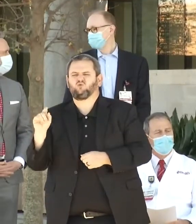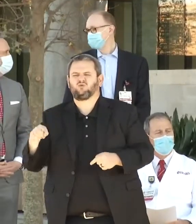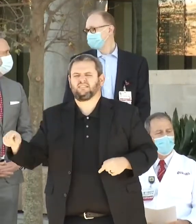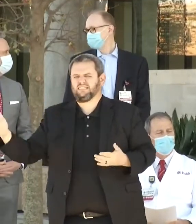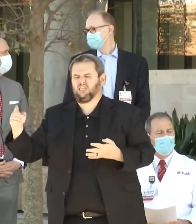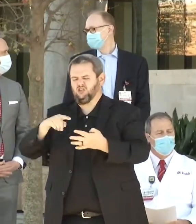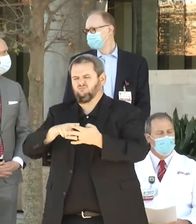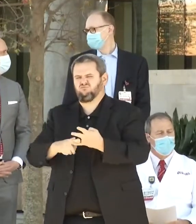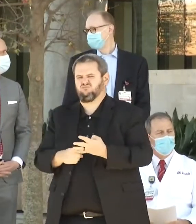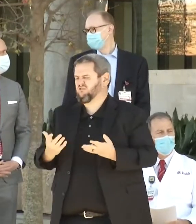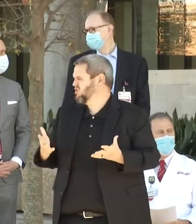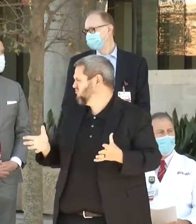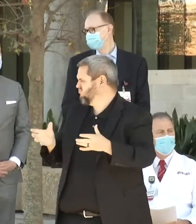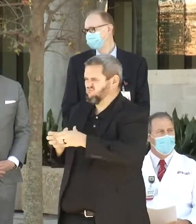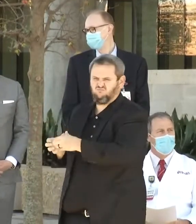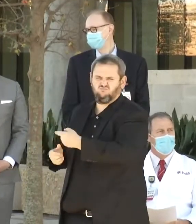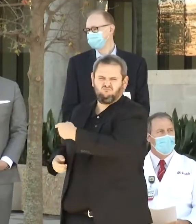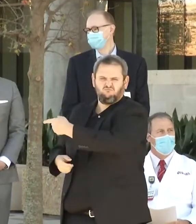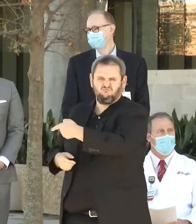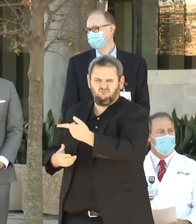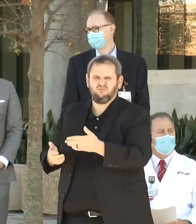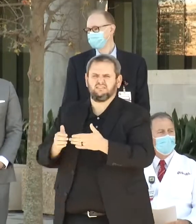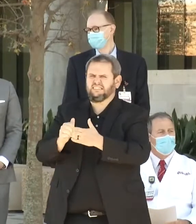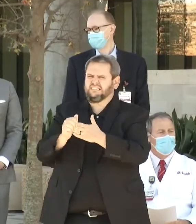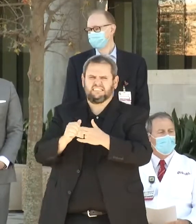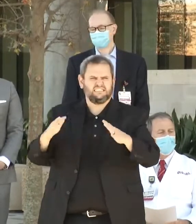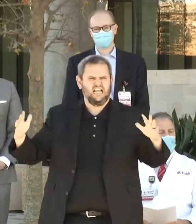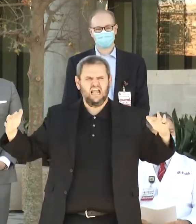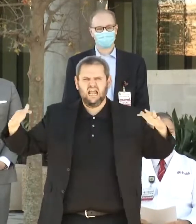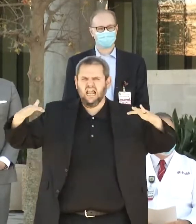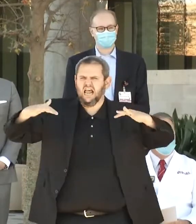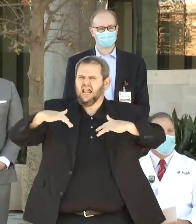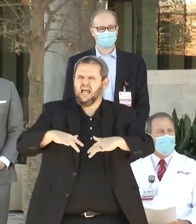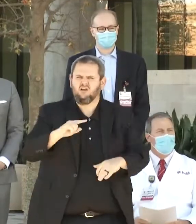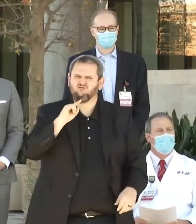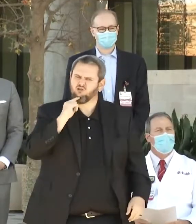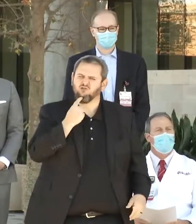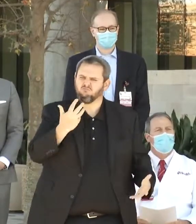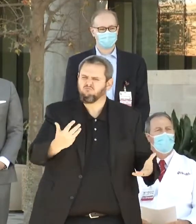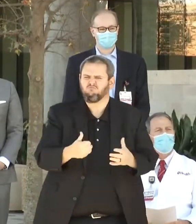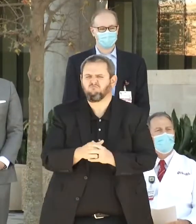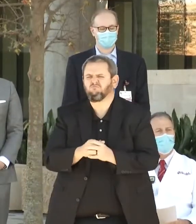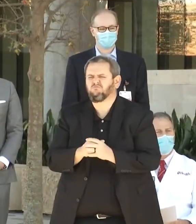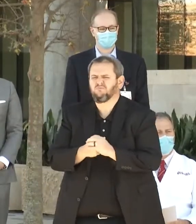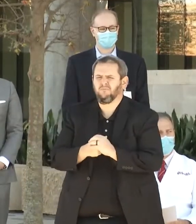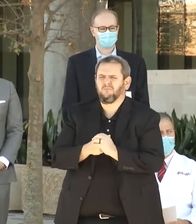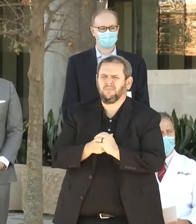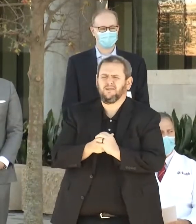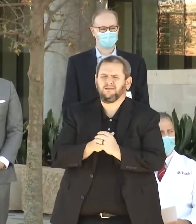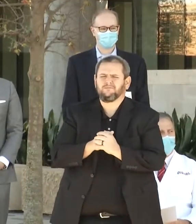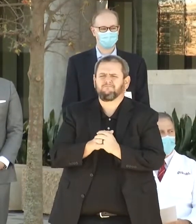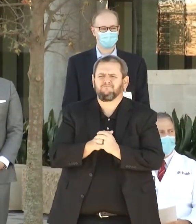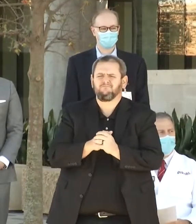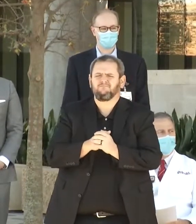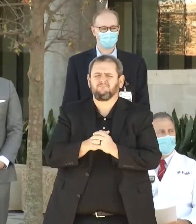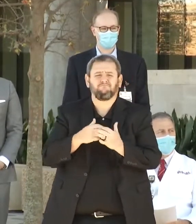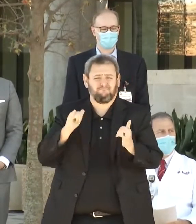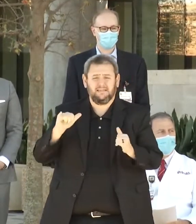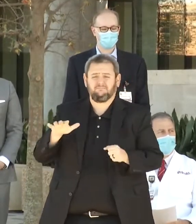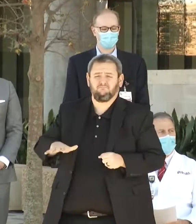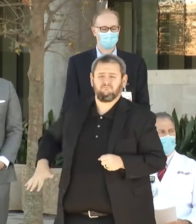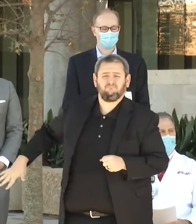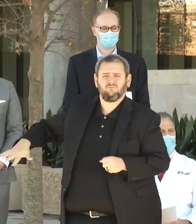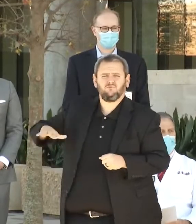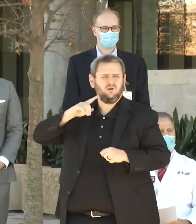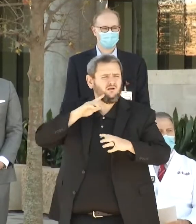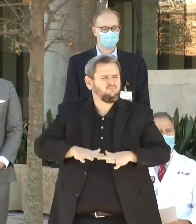leadership for Oklahoma. I want to thank all the doctors here for their partnership and the guidance as we work